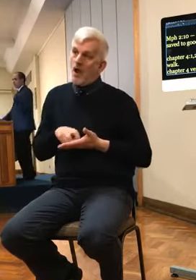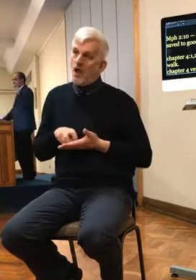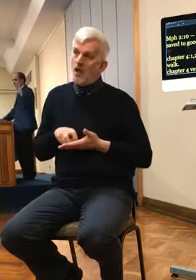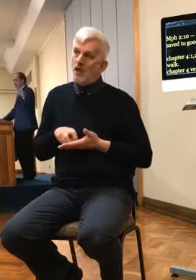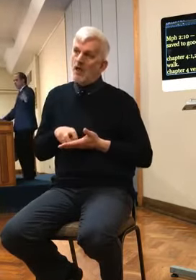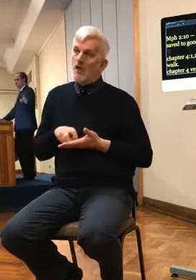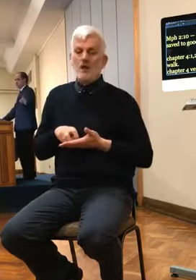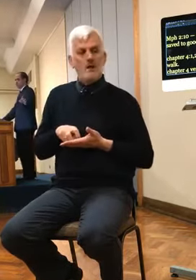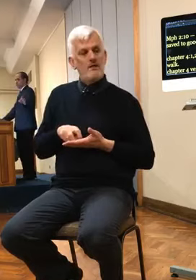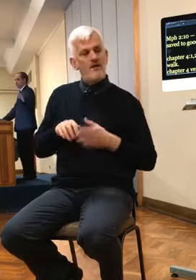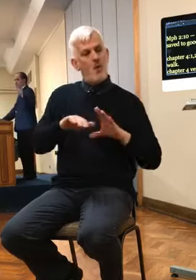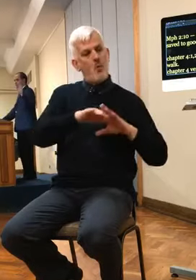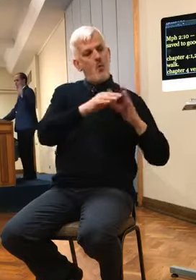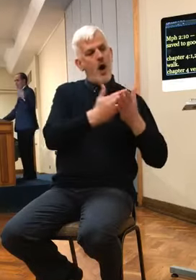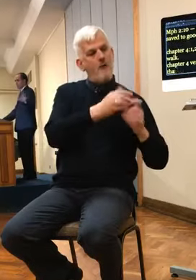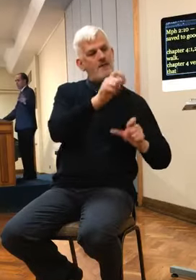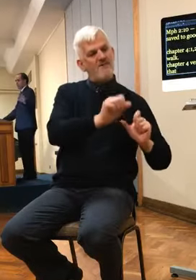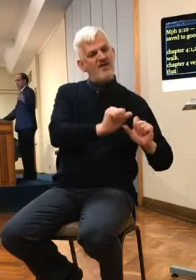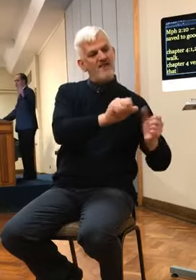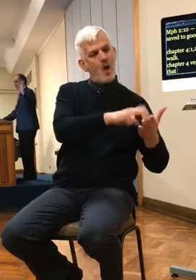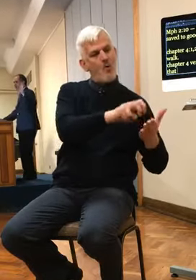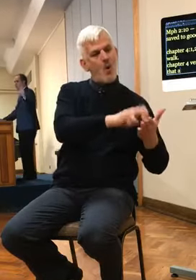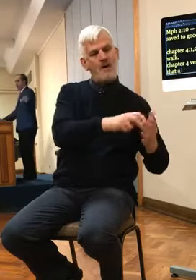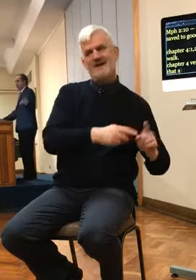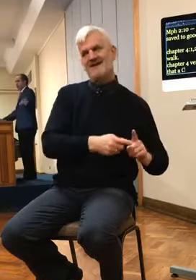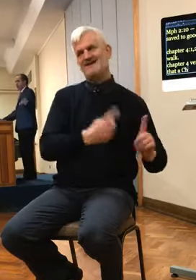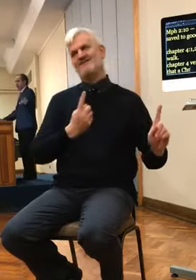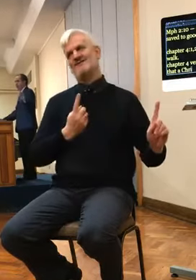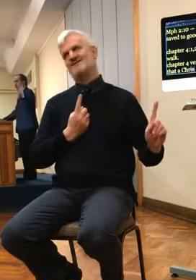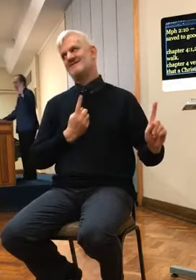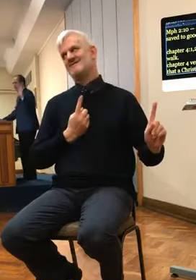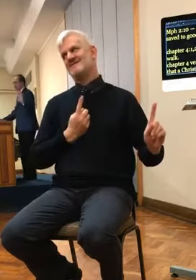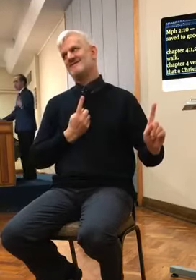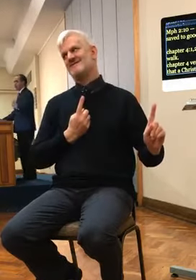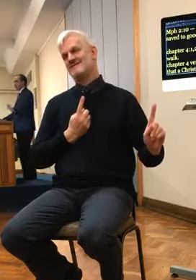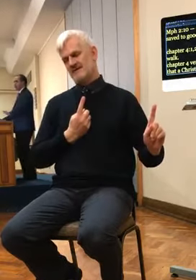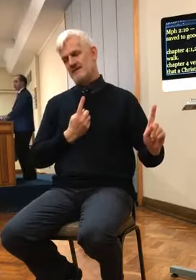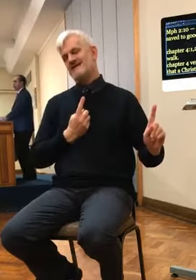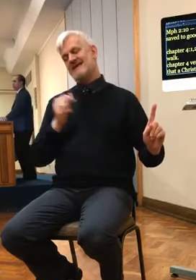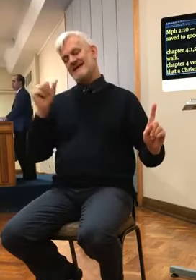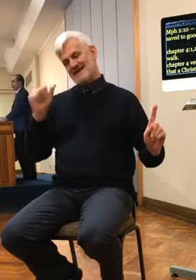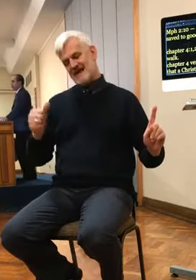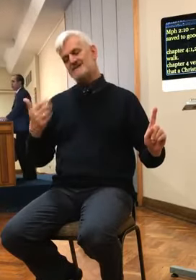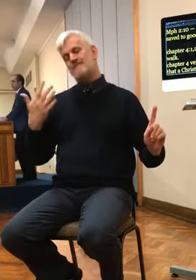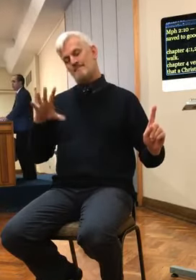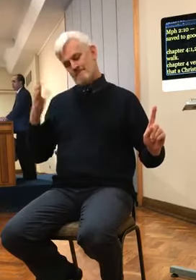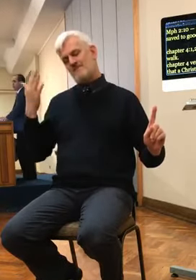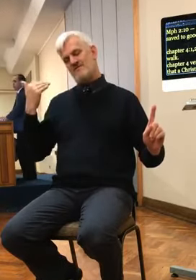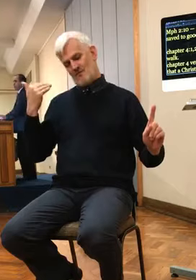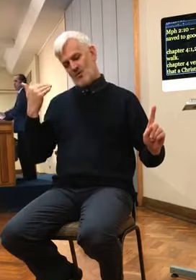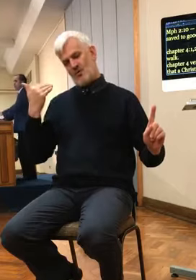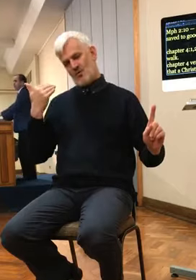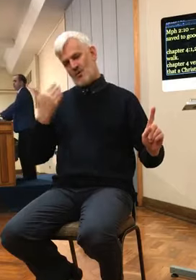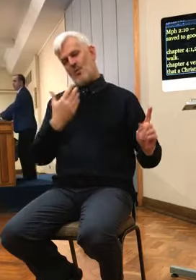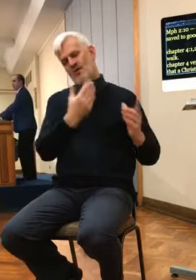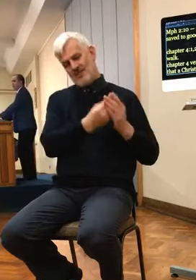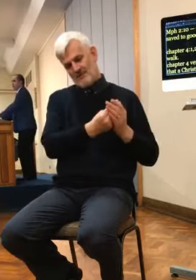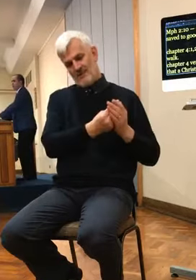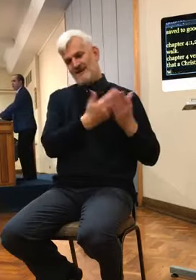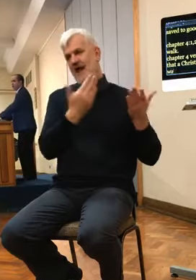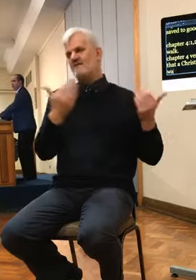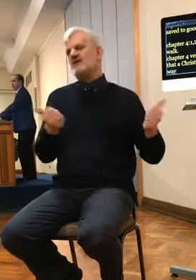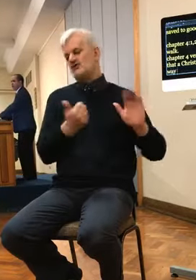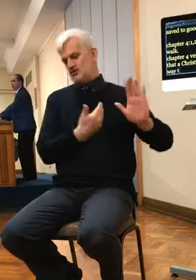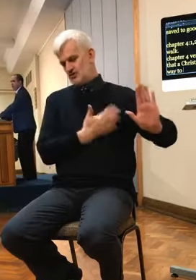than the non-believers, than the Gentiles. We were there in the past, but that's not the way we walk now. Then, when you come